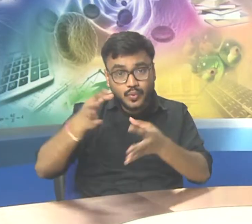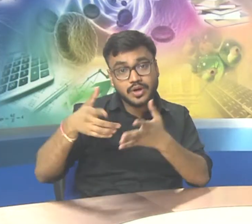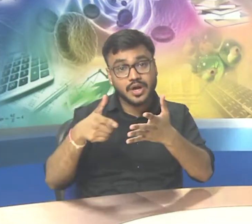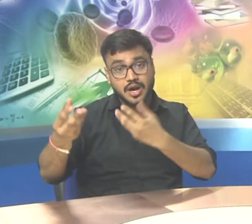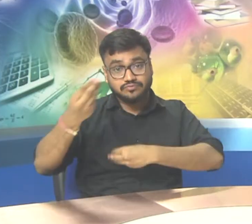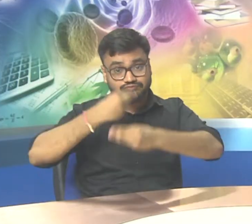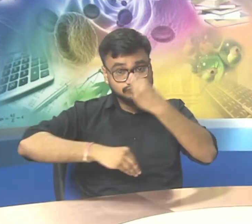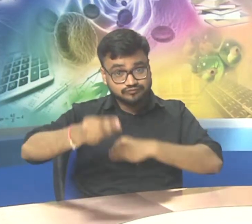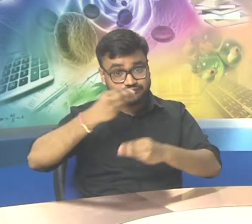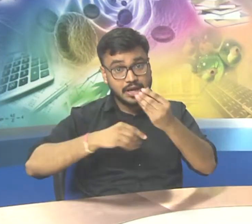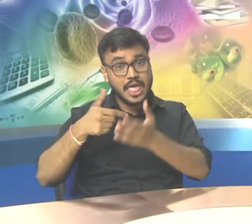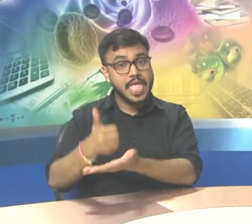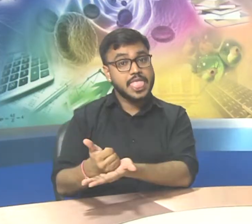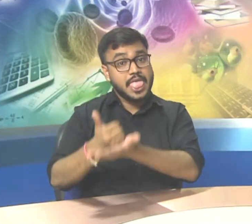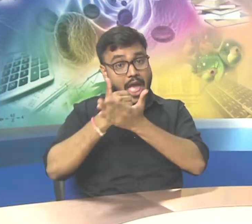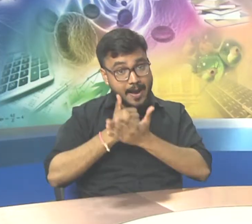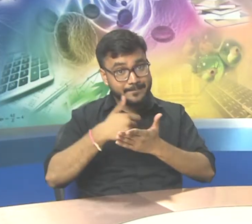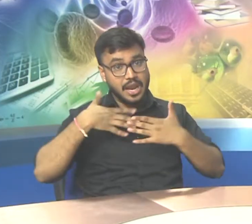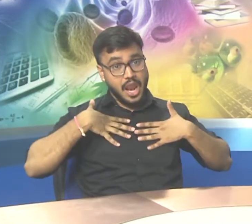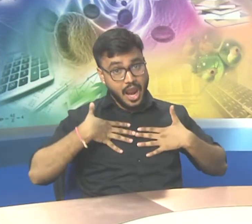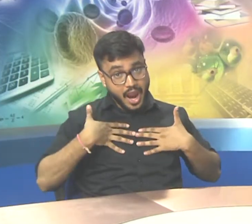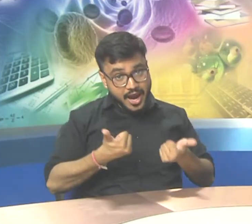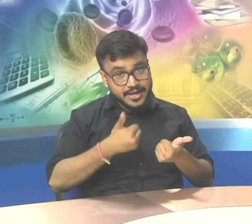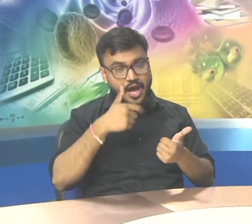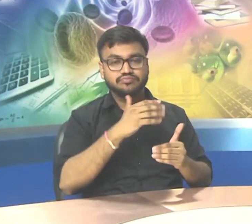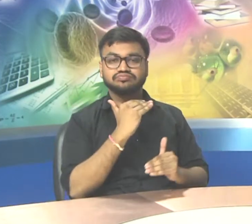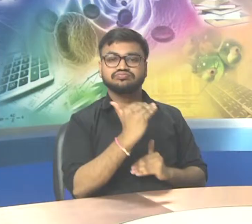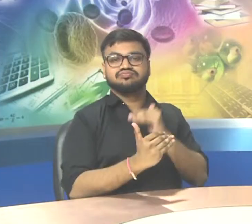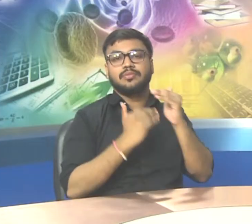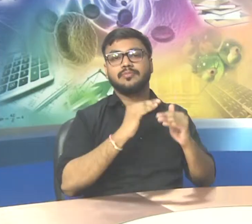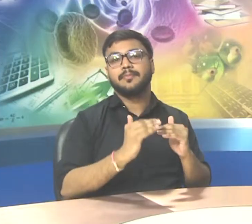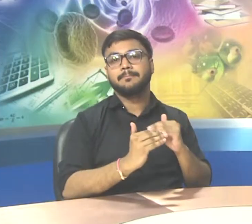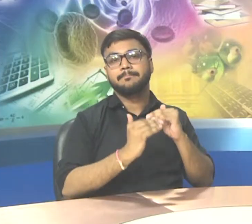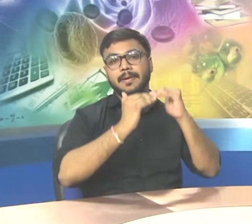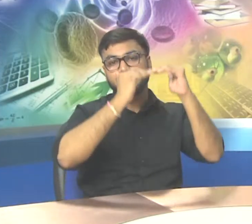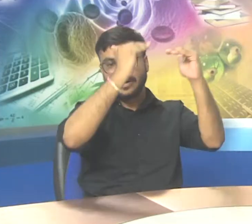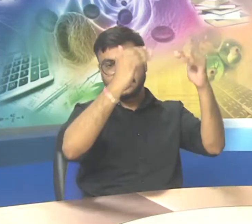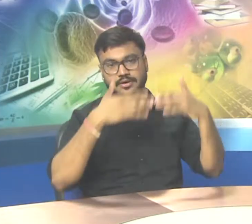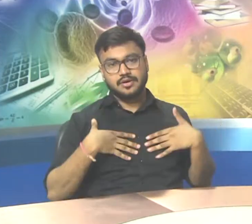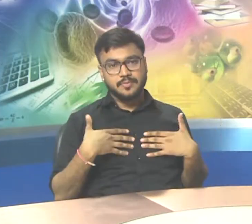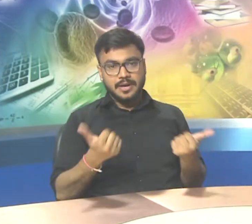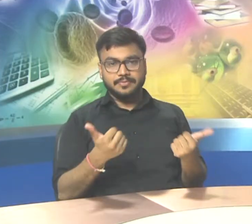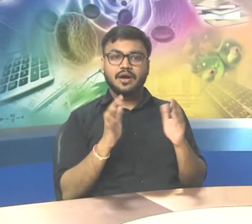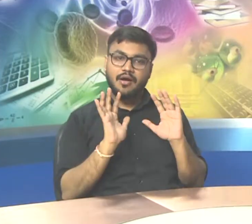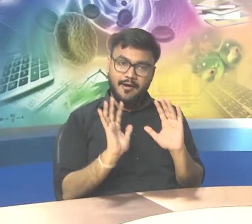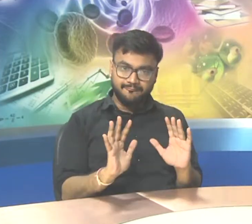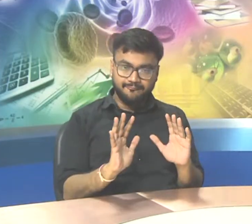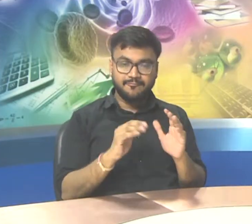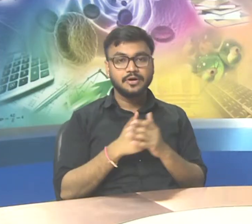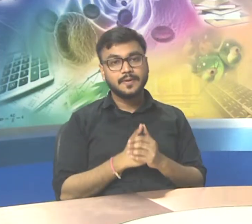and new cells are formed to help the body grow.